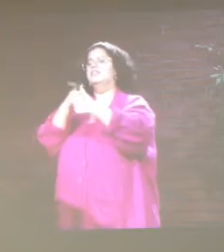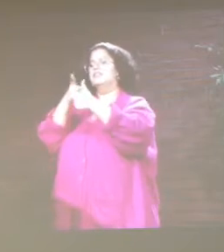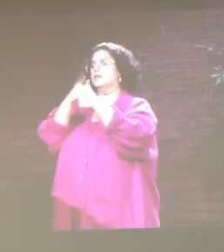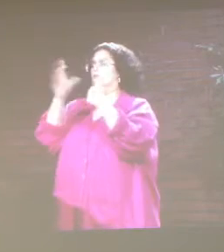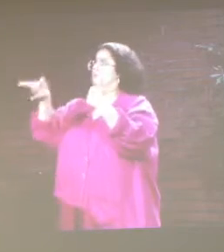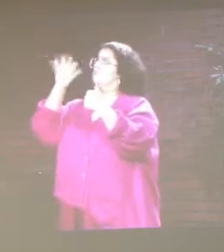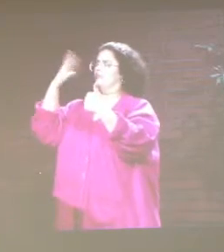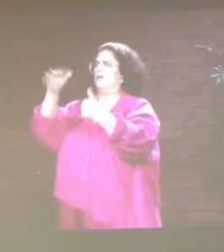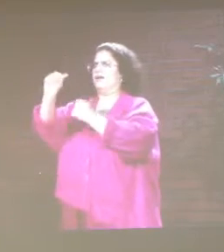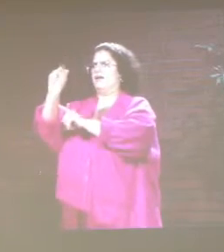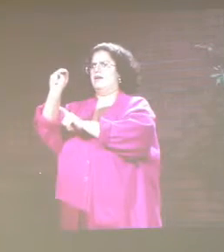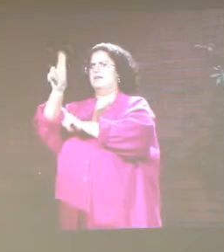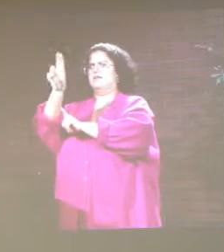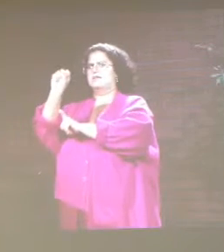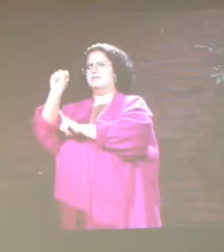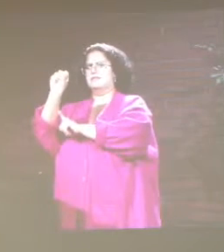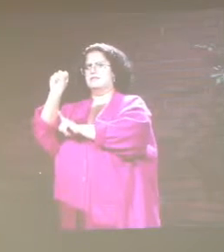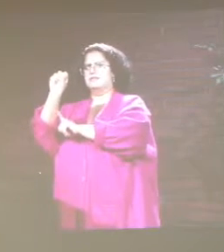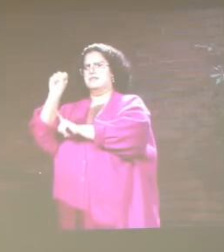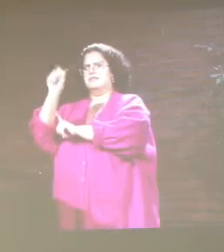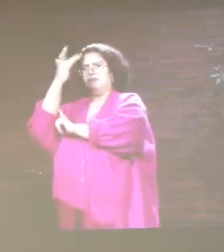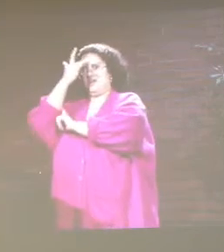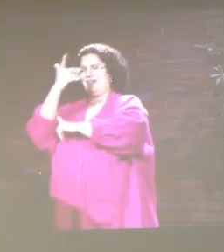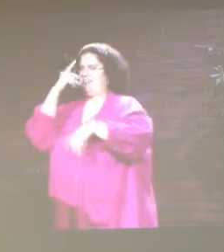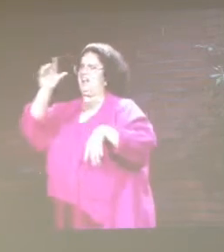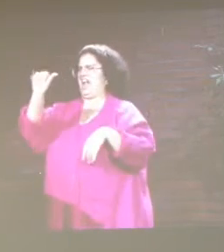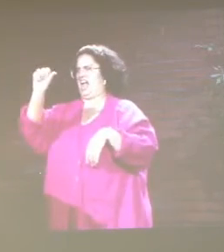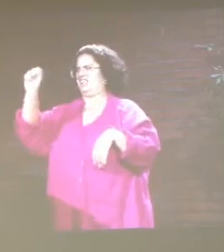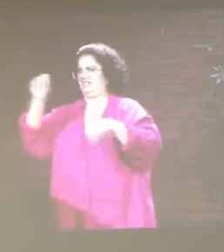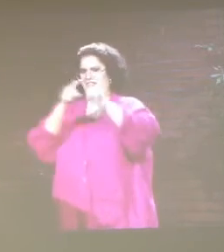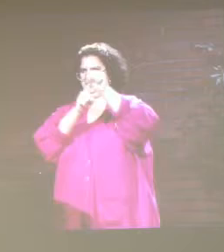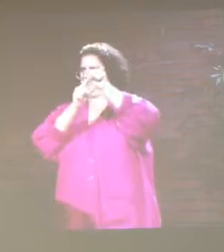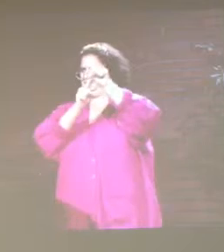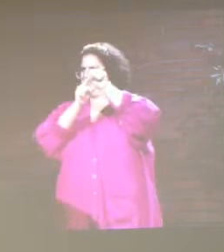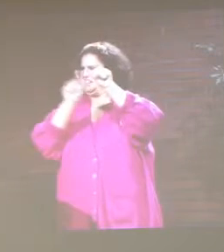So now we're going to talk about sex and anal sex.